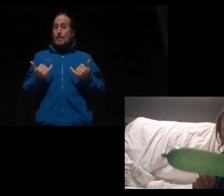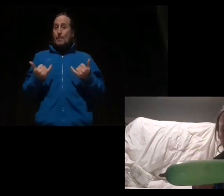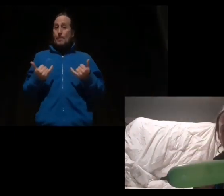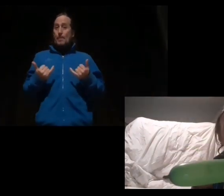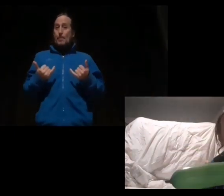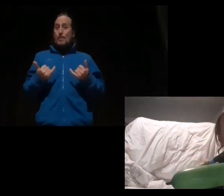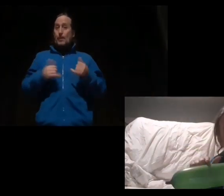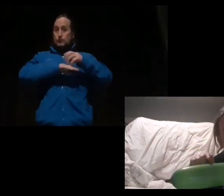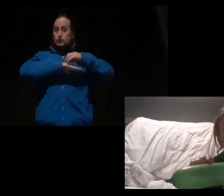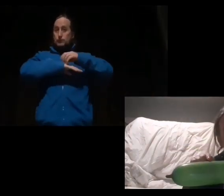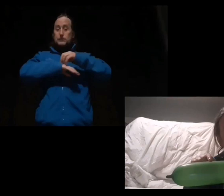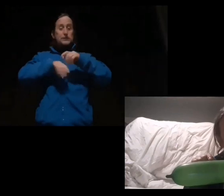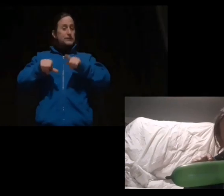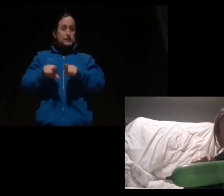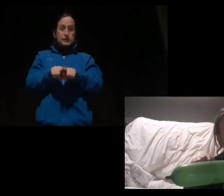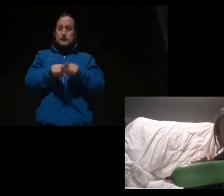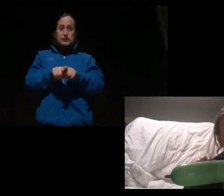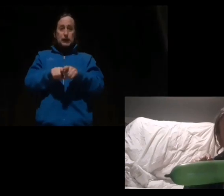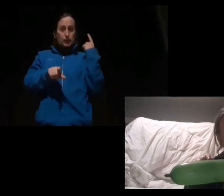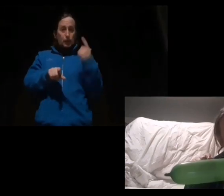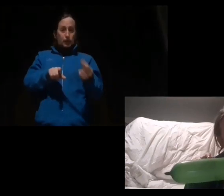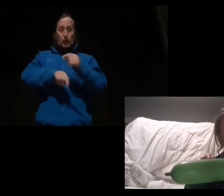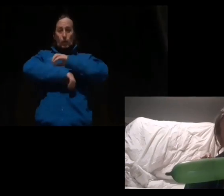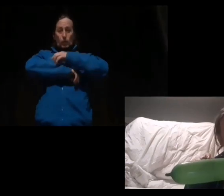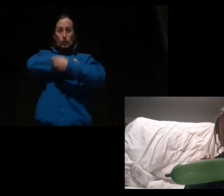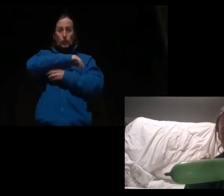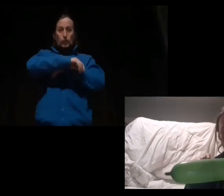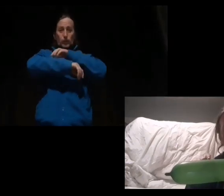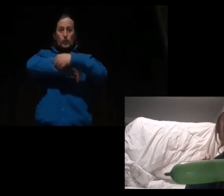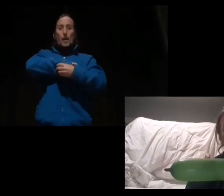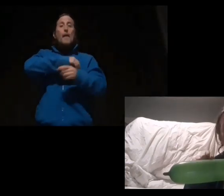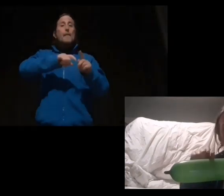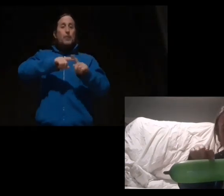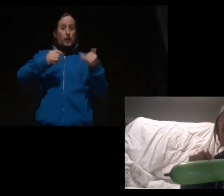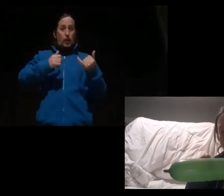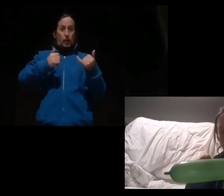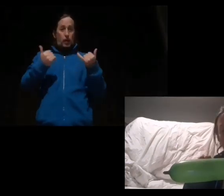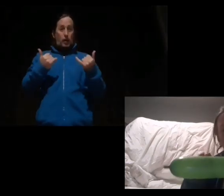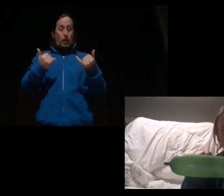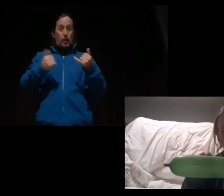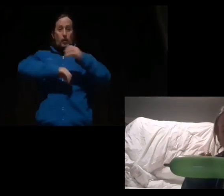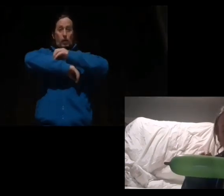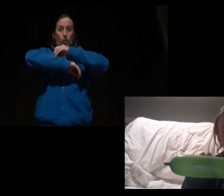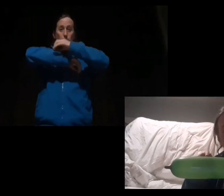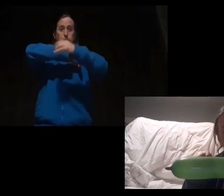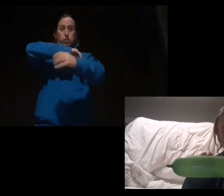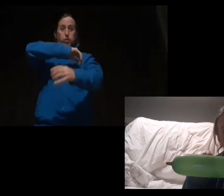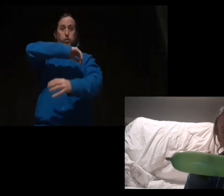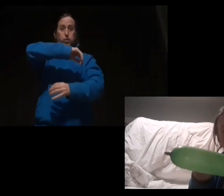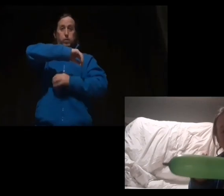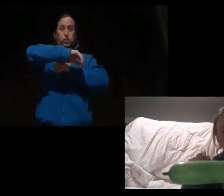now the ant is still going the same speed, just as light is going the same speed. But now to get round